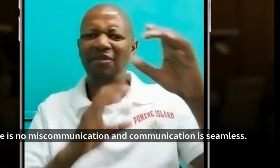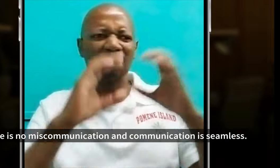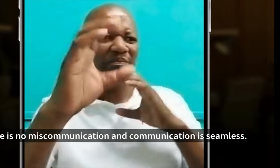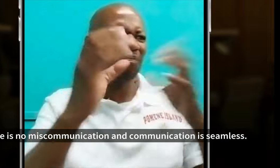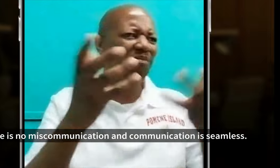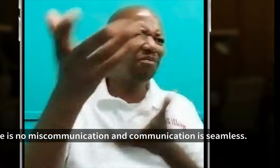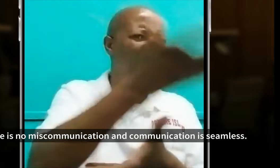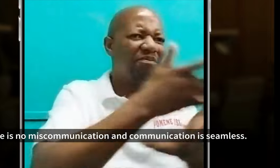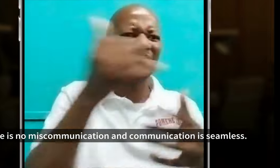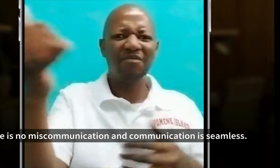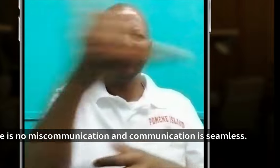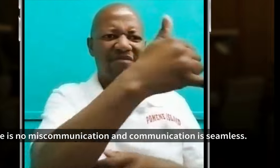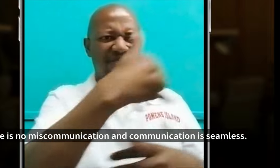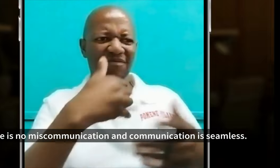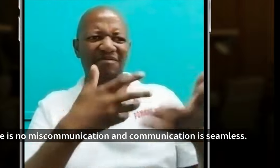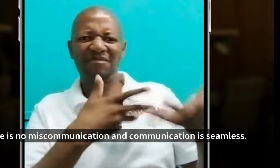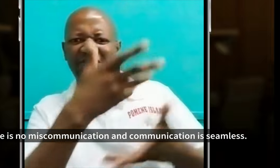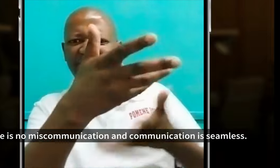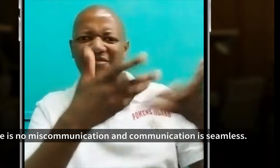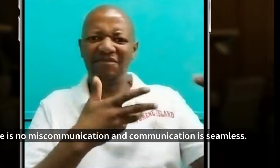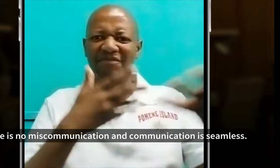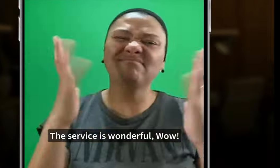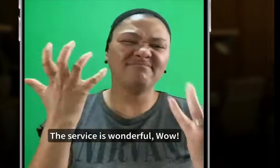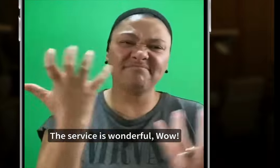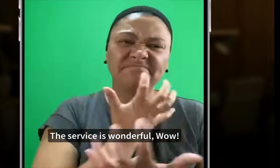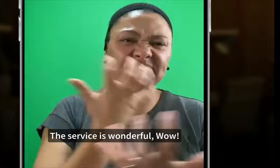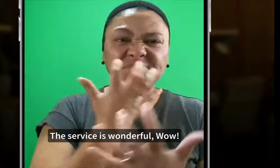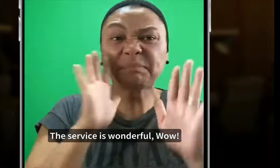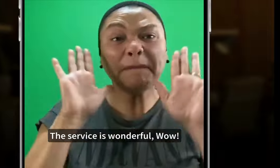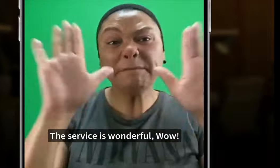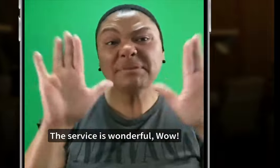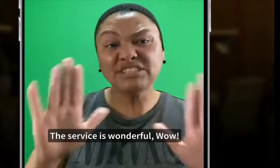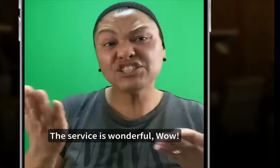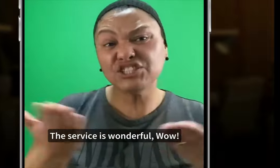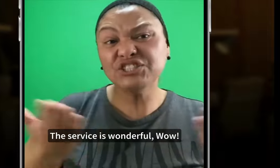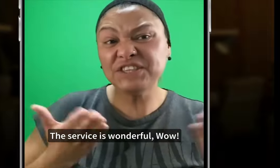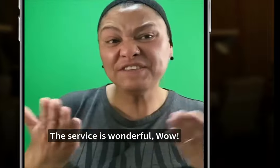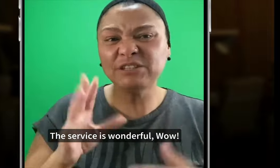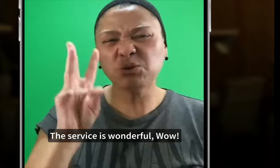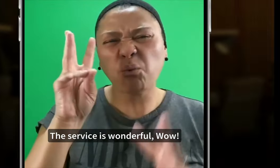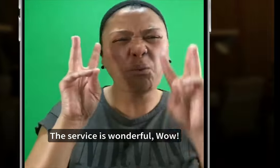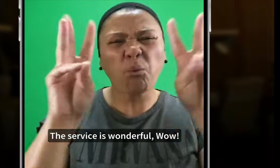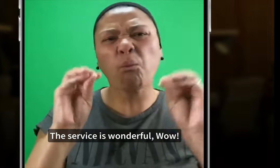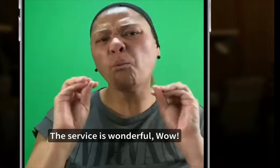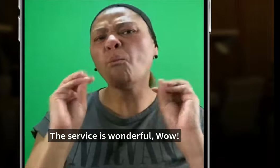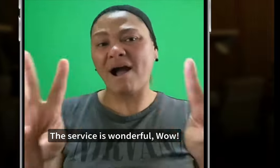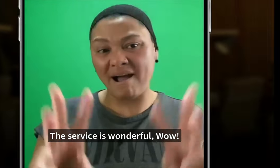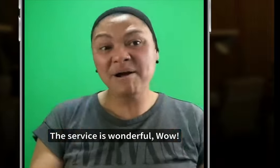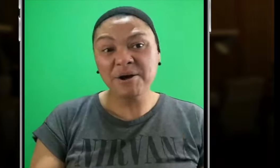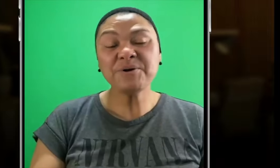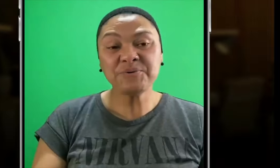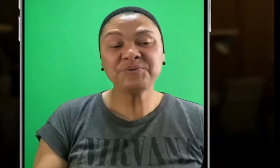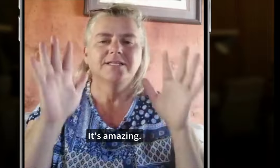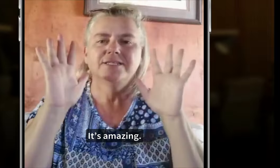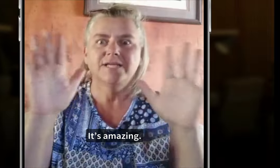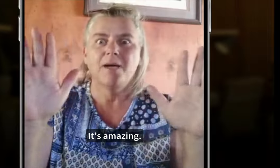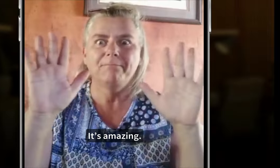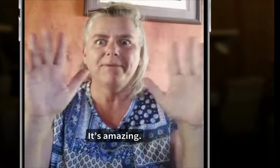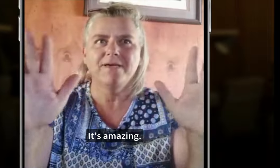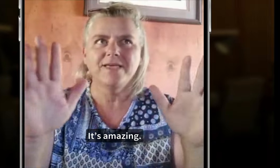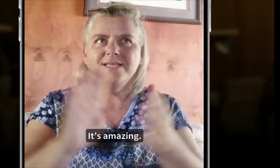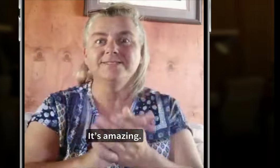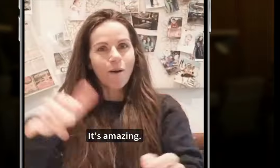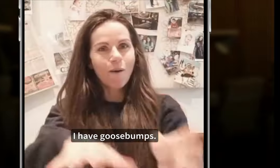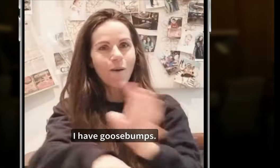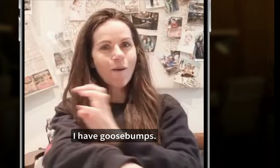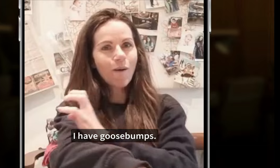no miscommunication, and the communication is seamless. Wow. I asked the doctor, are you okay to communicate?